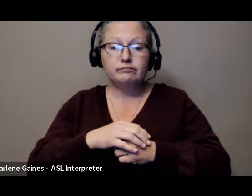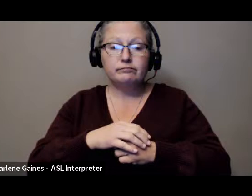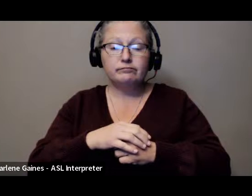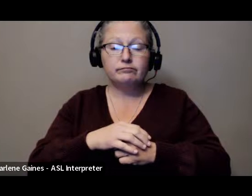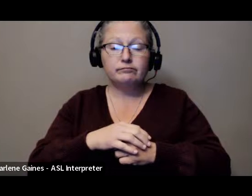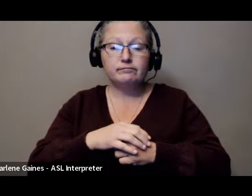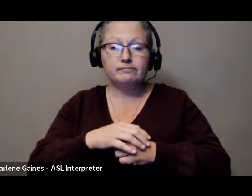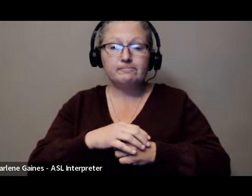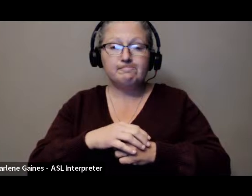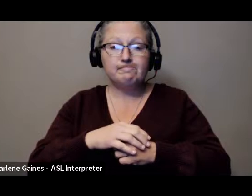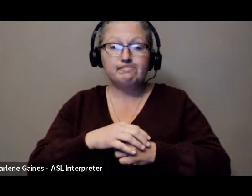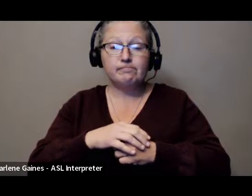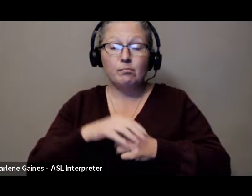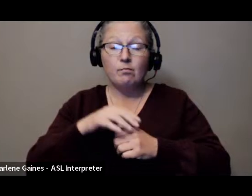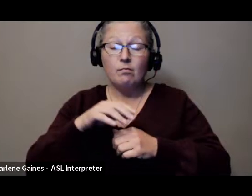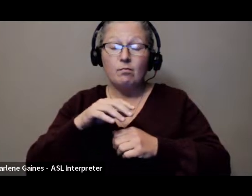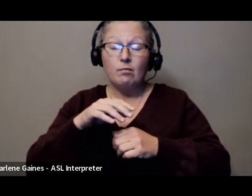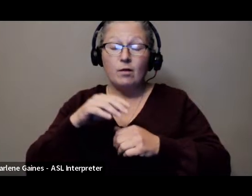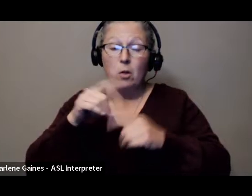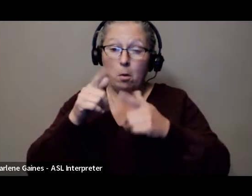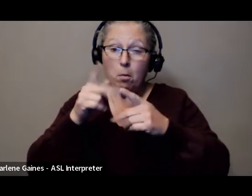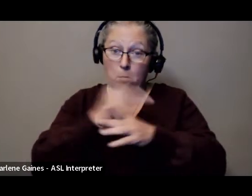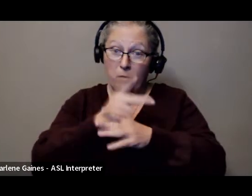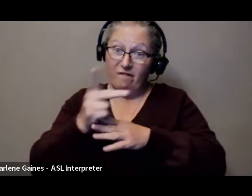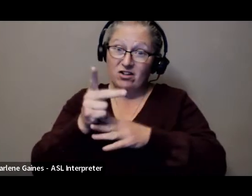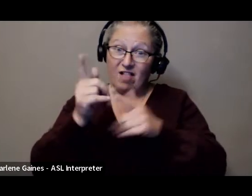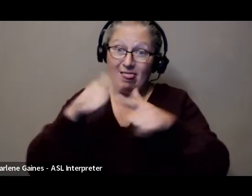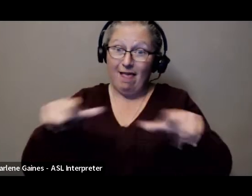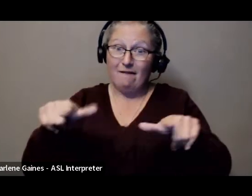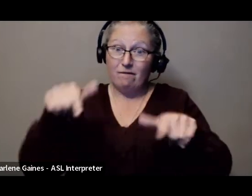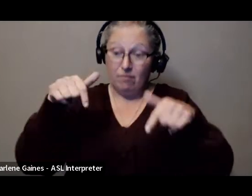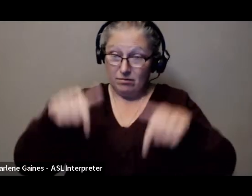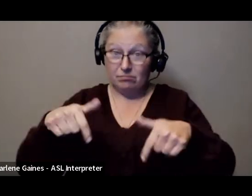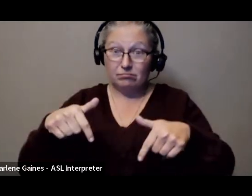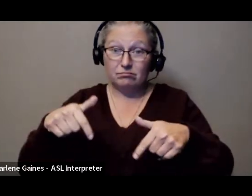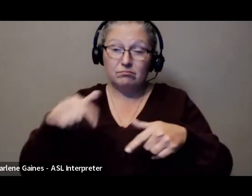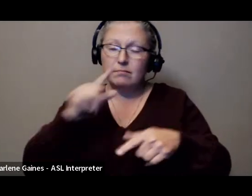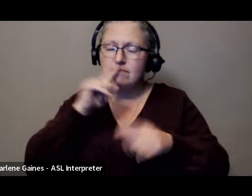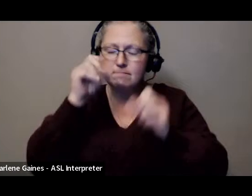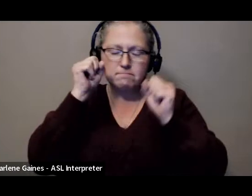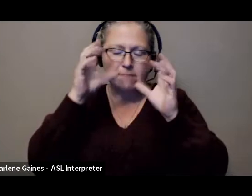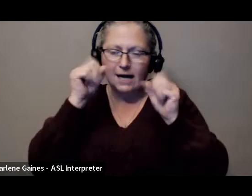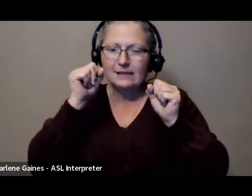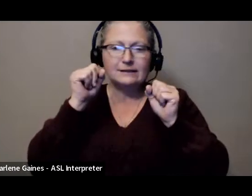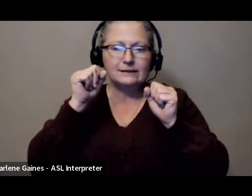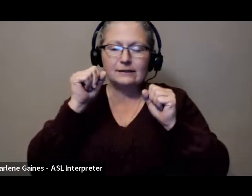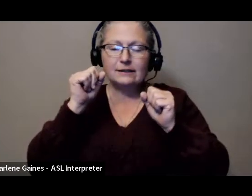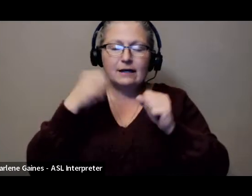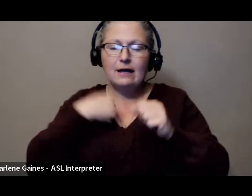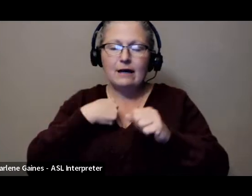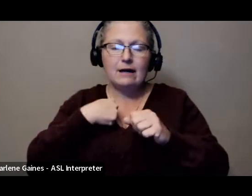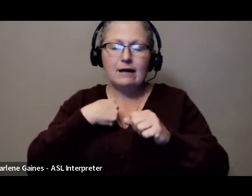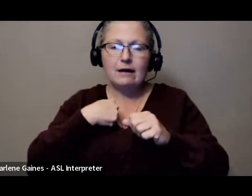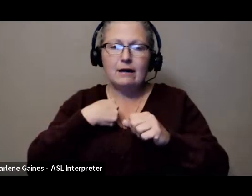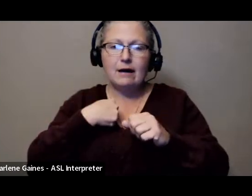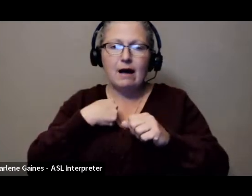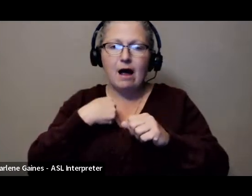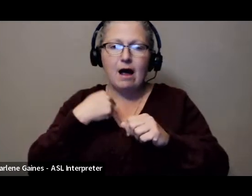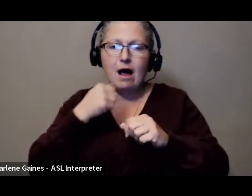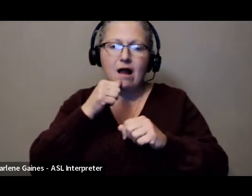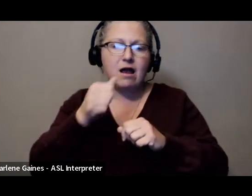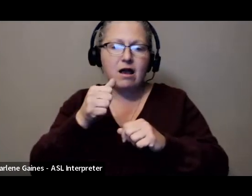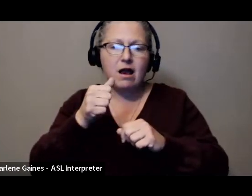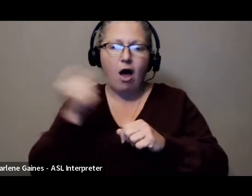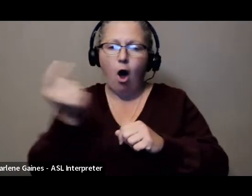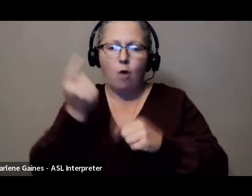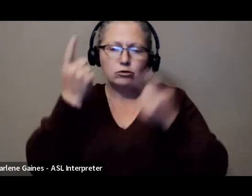that I came into was amazing. I didn't